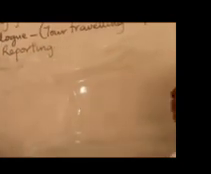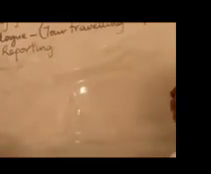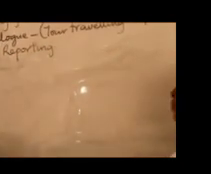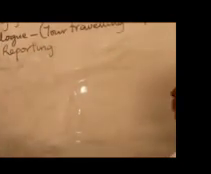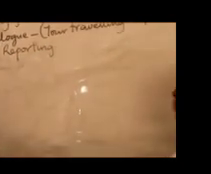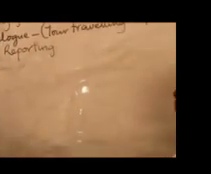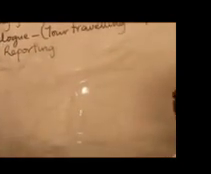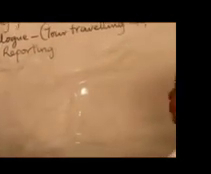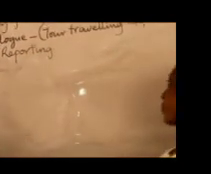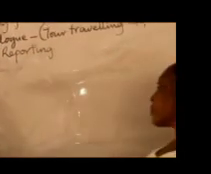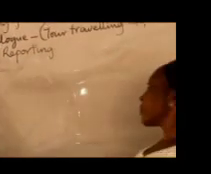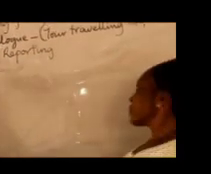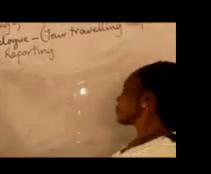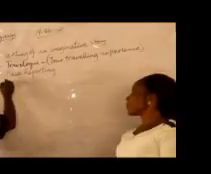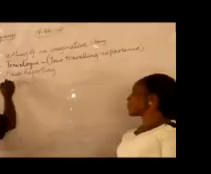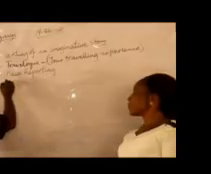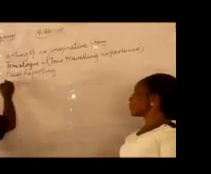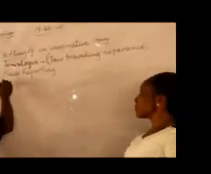is